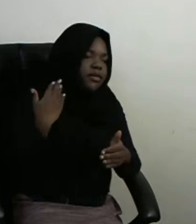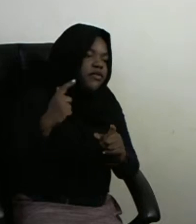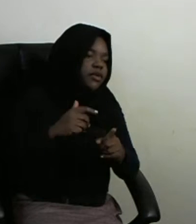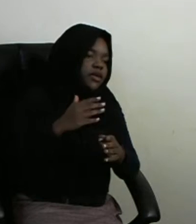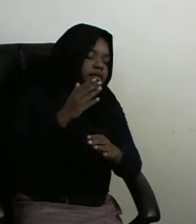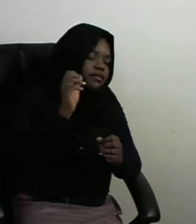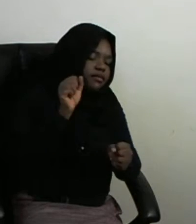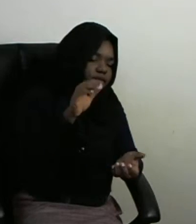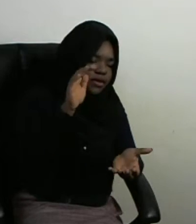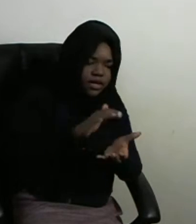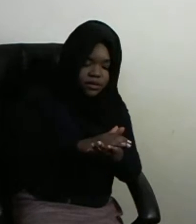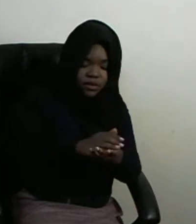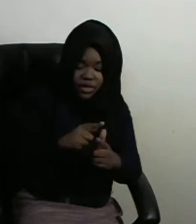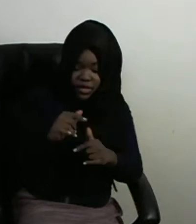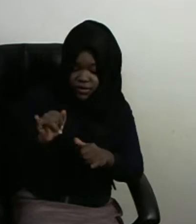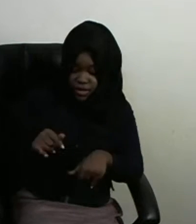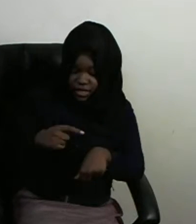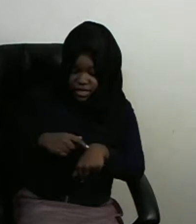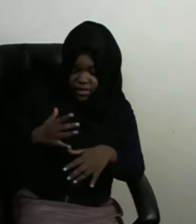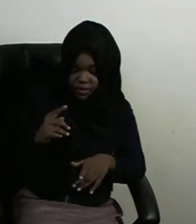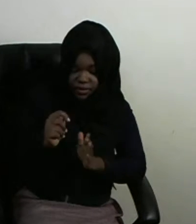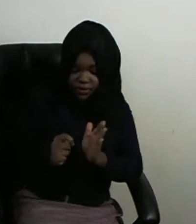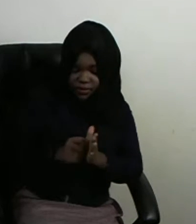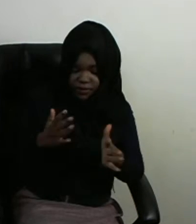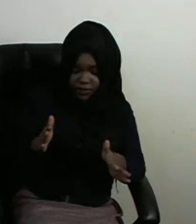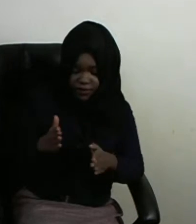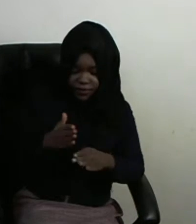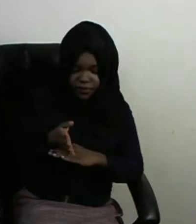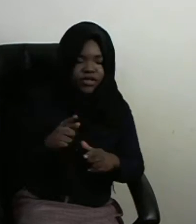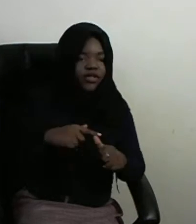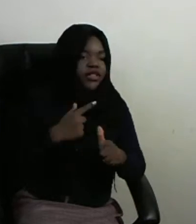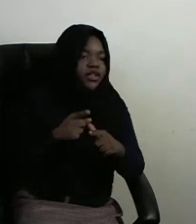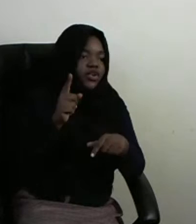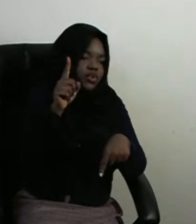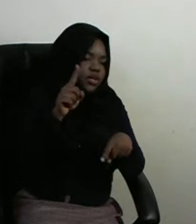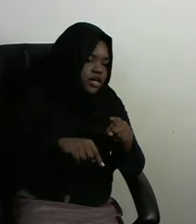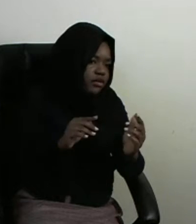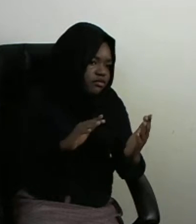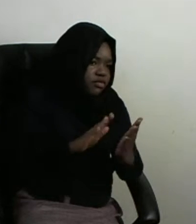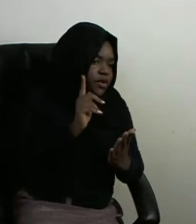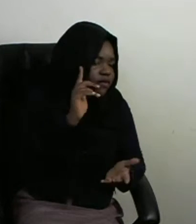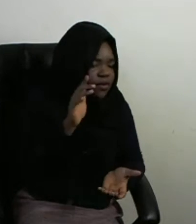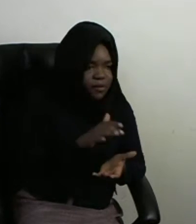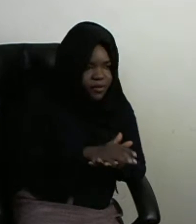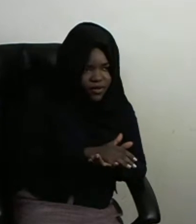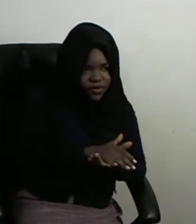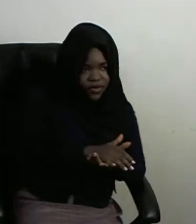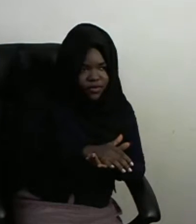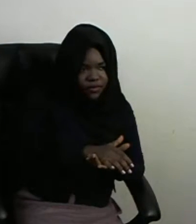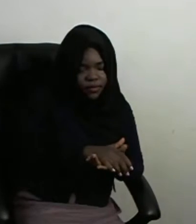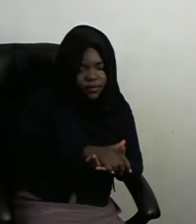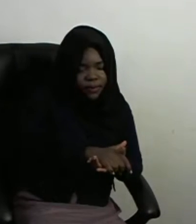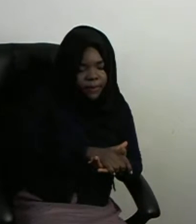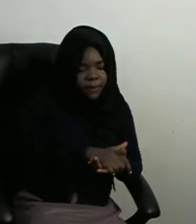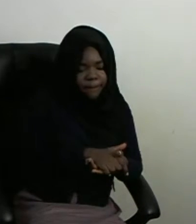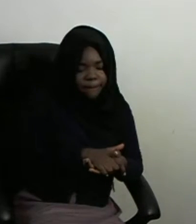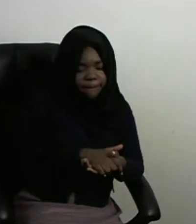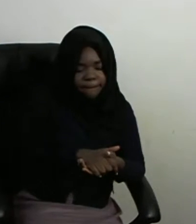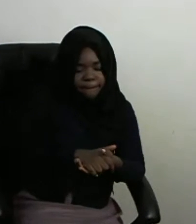is over. Until the waiting period is over, you cannot approach her for marriage. Okay?